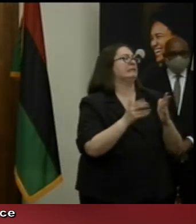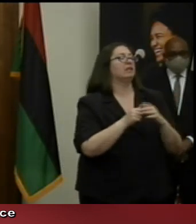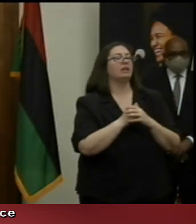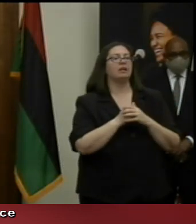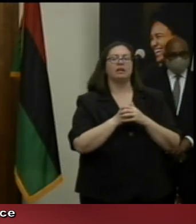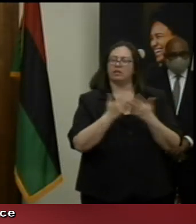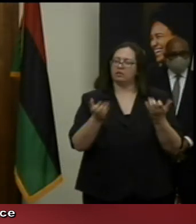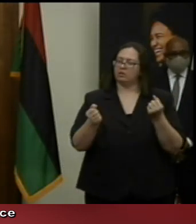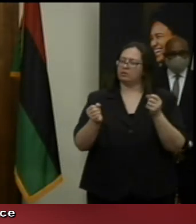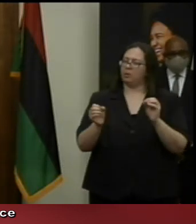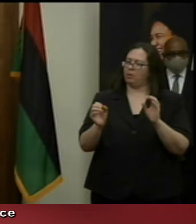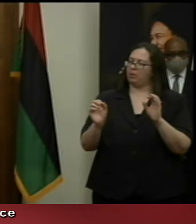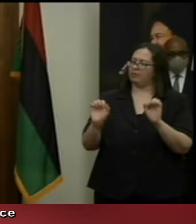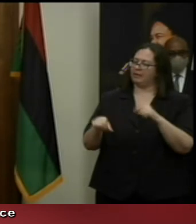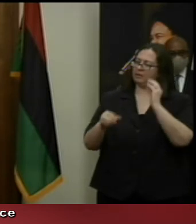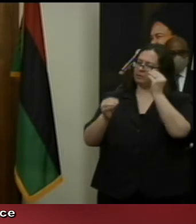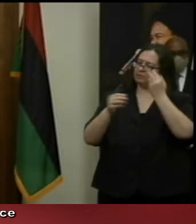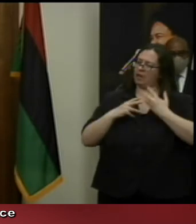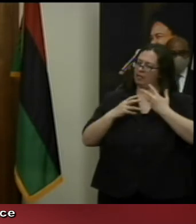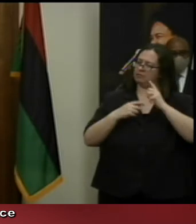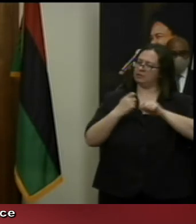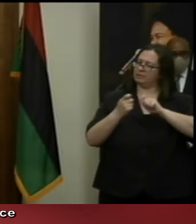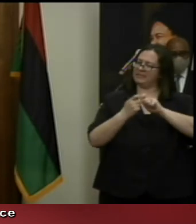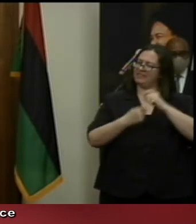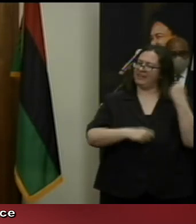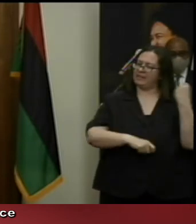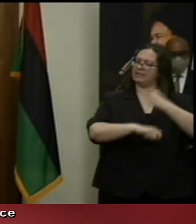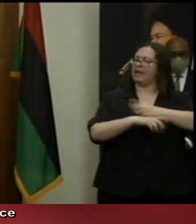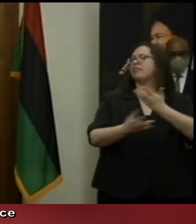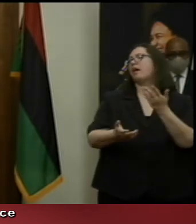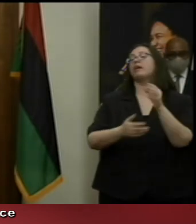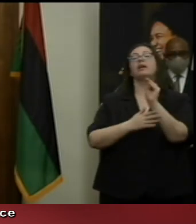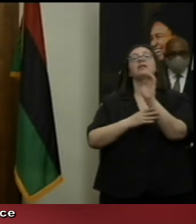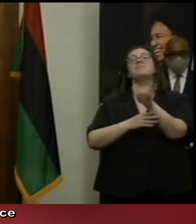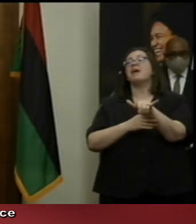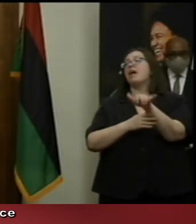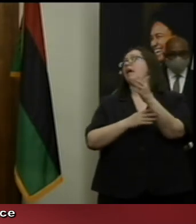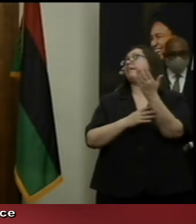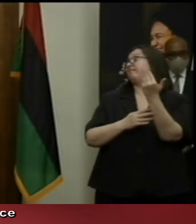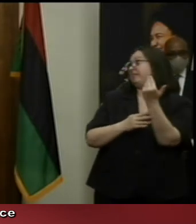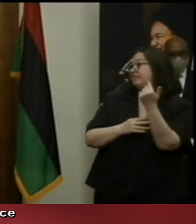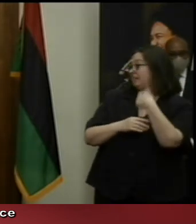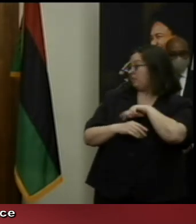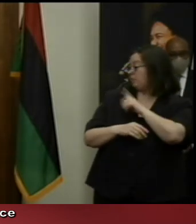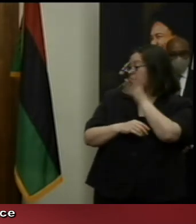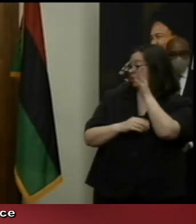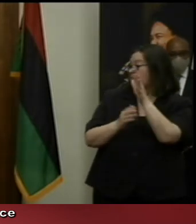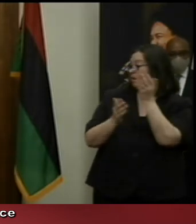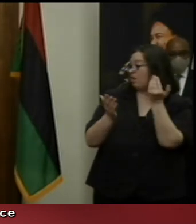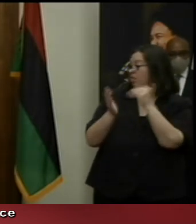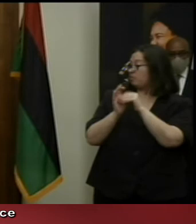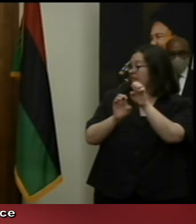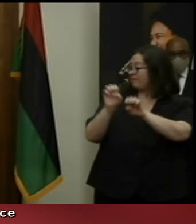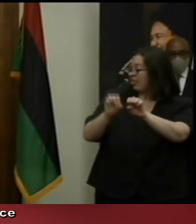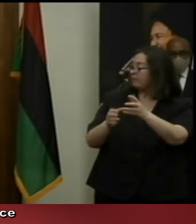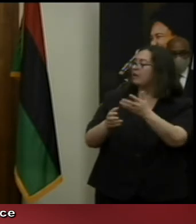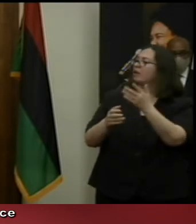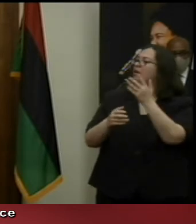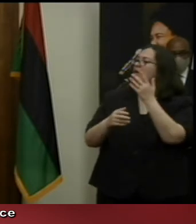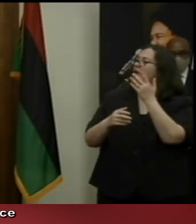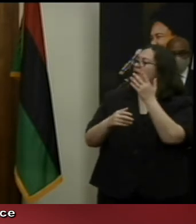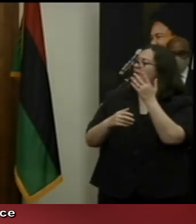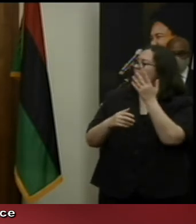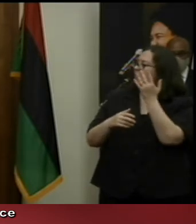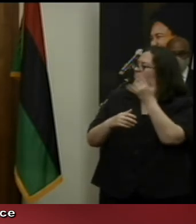not pinpointing a specific day that, say May 15th we will reevaluate? Why just say mid-May? Why just extend this indefinitely?